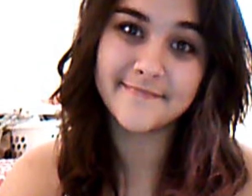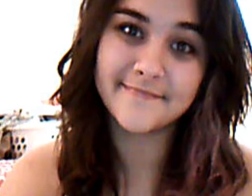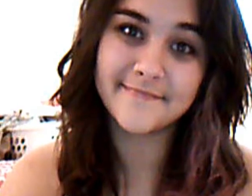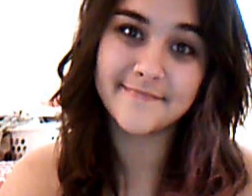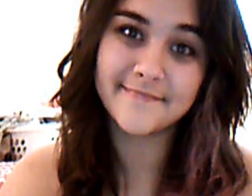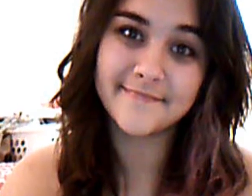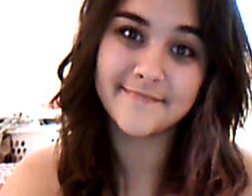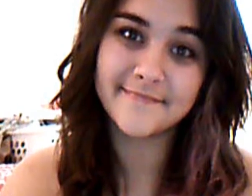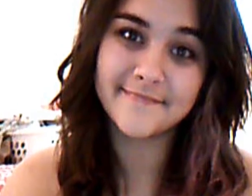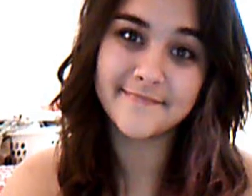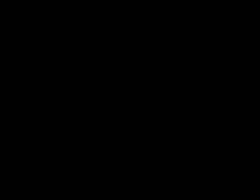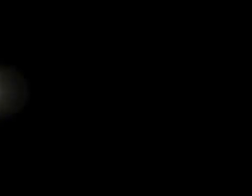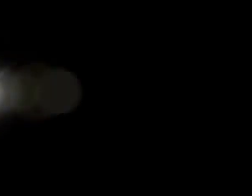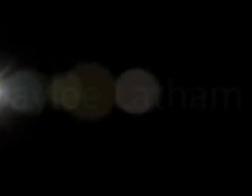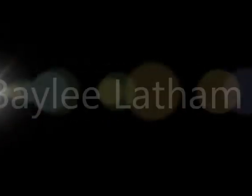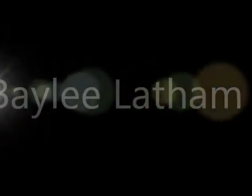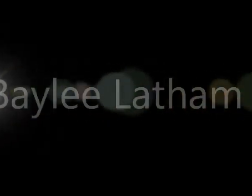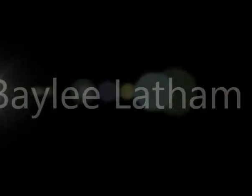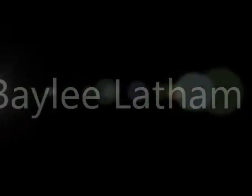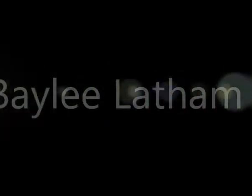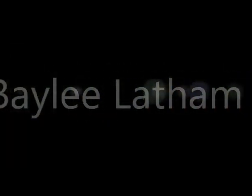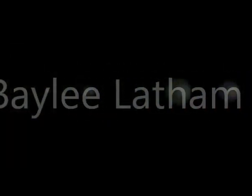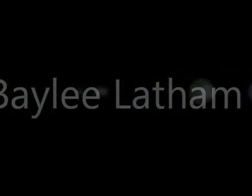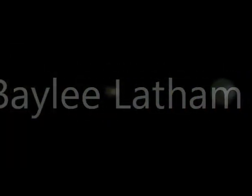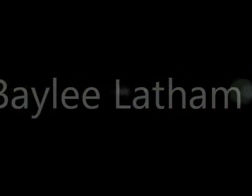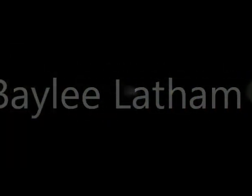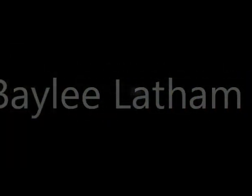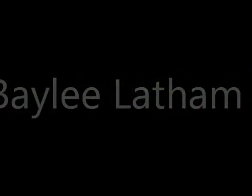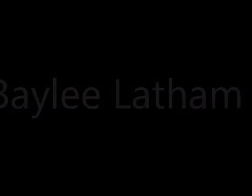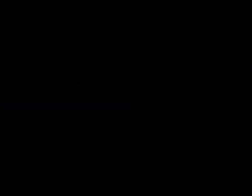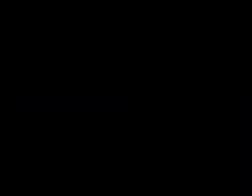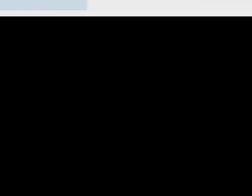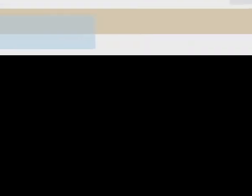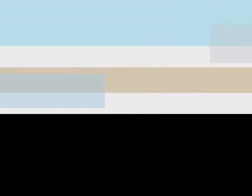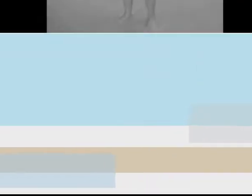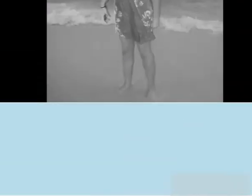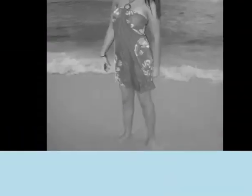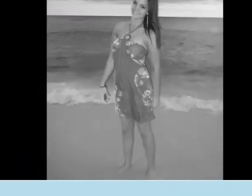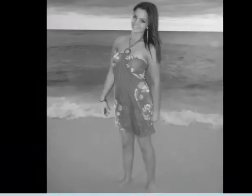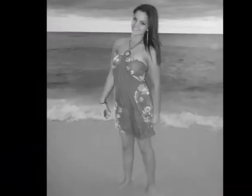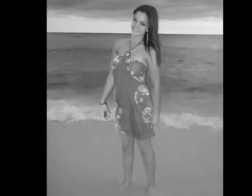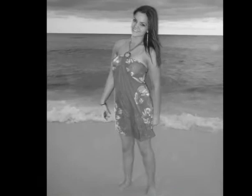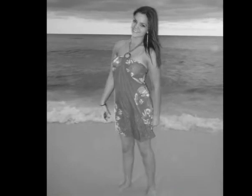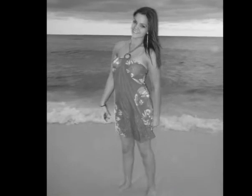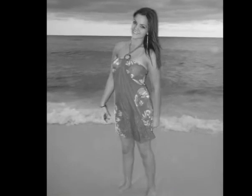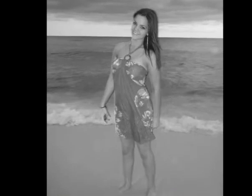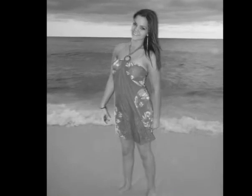Smoke rolling out the window An ice cold beer sitting in a console